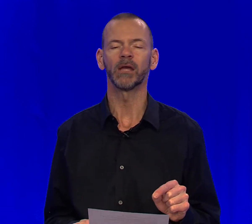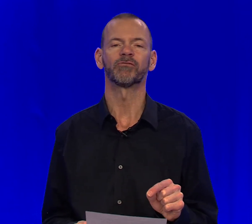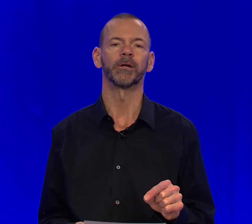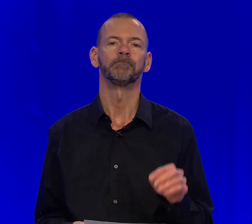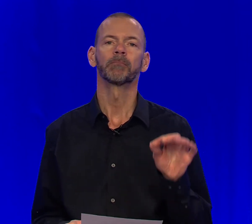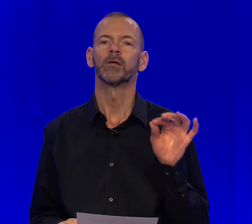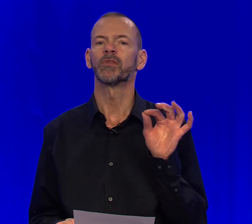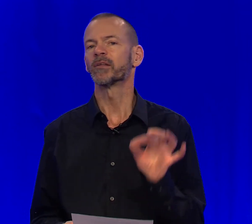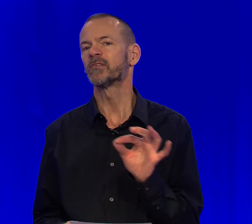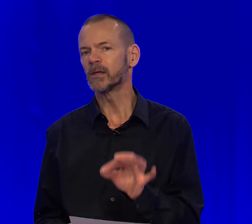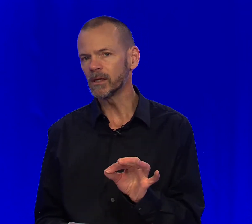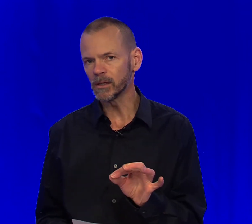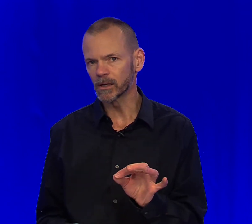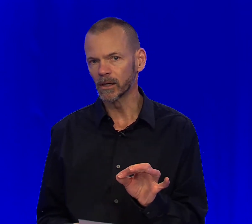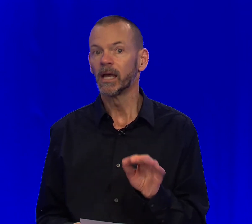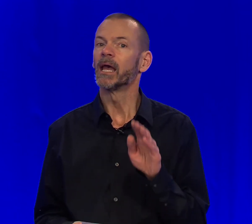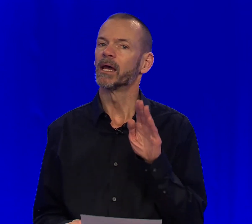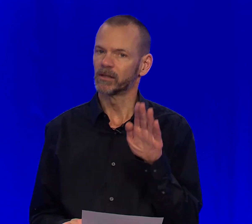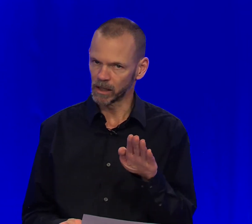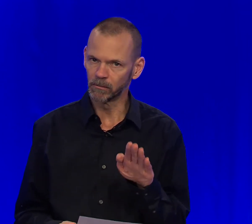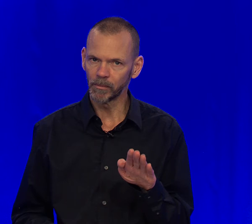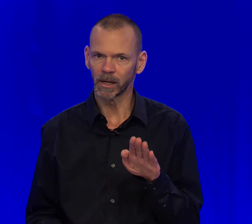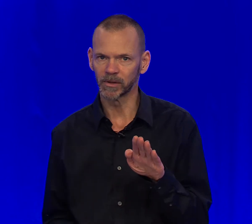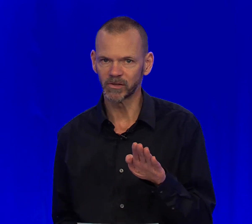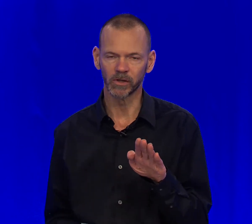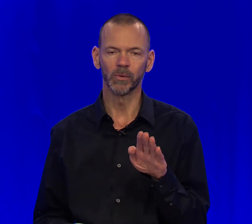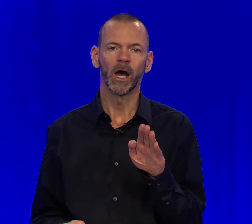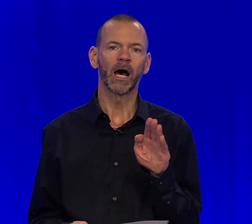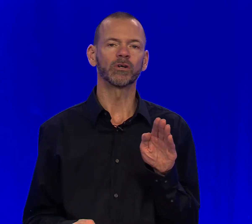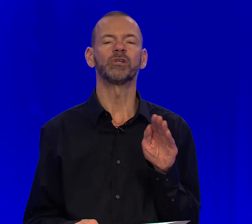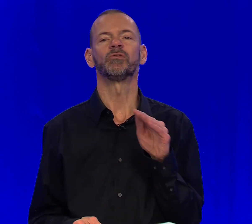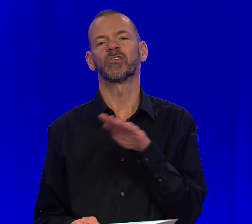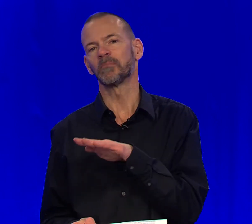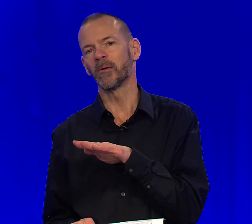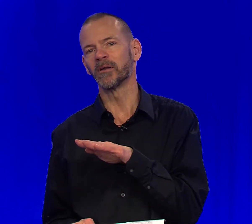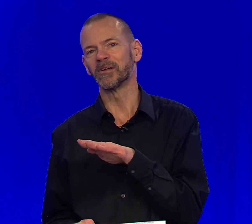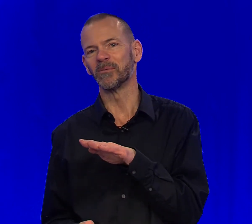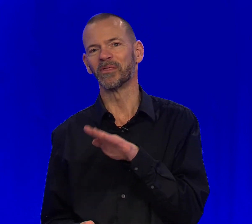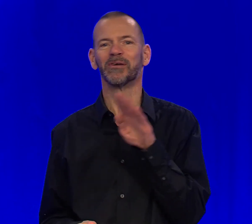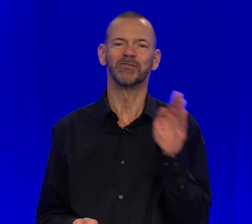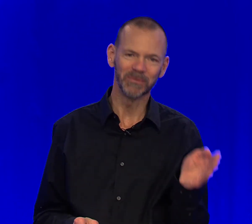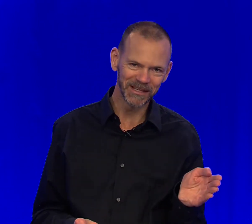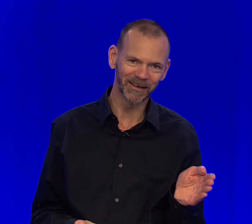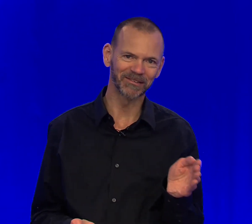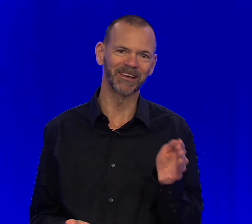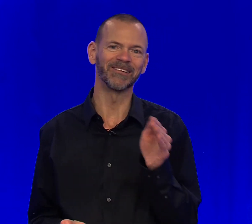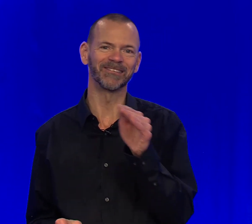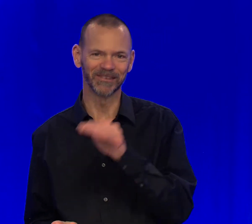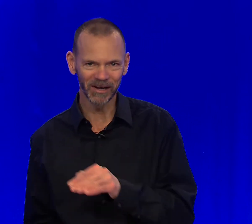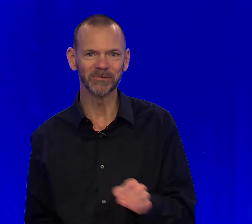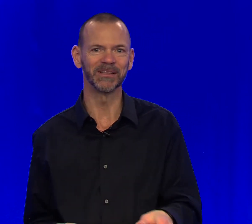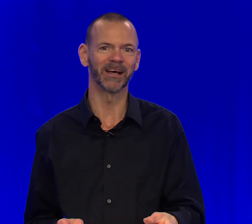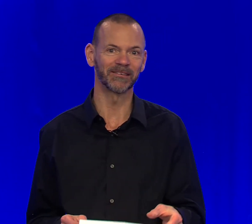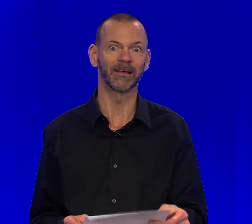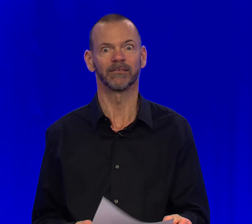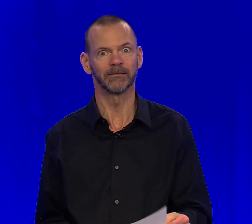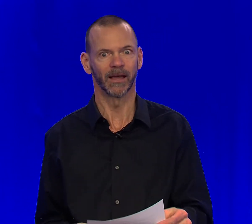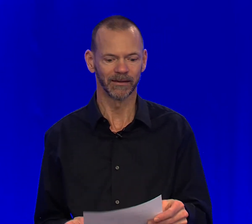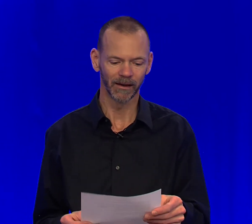pain-free. That's the key here, and in a moment I'm going to tell you how she was experimenting with doing the exercises and not doing the exercises and the outcome,